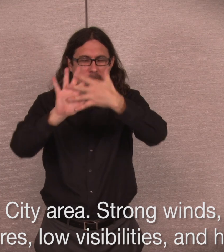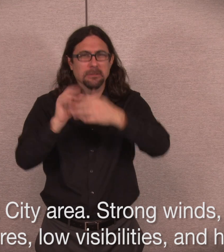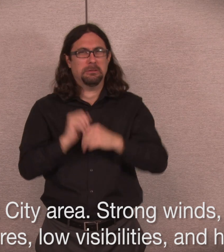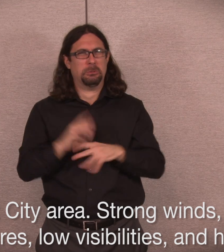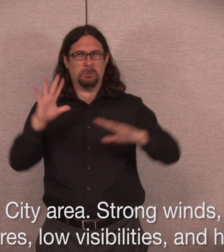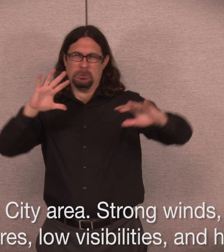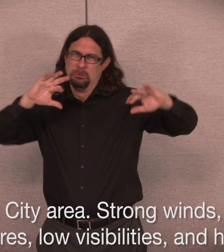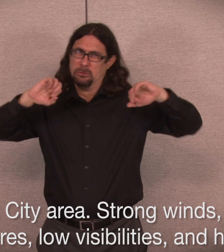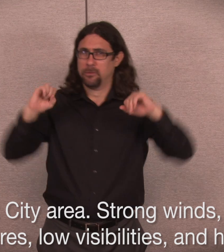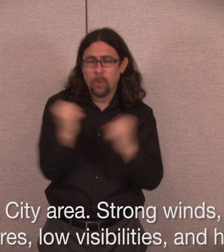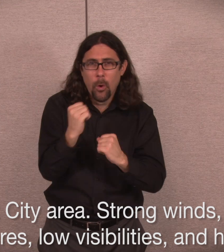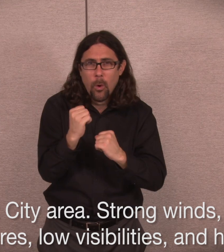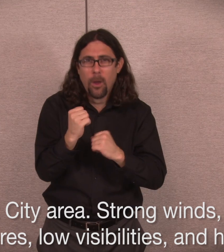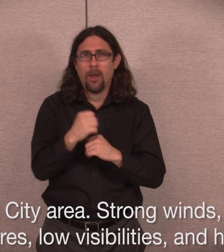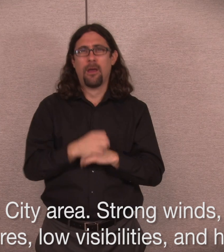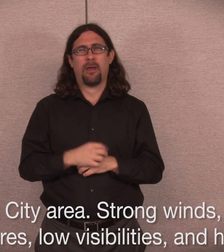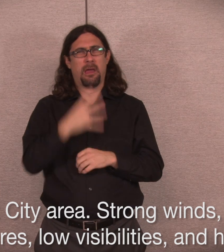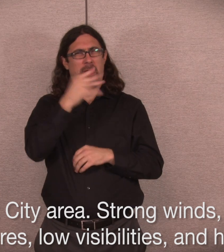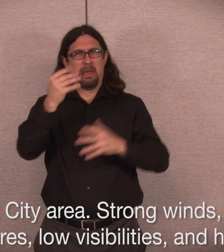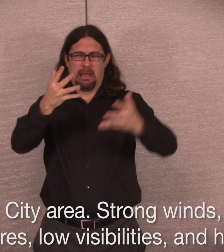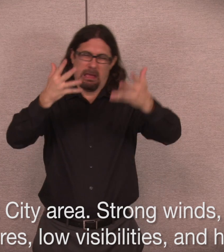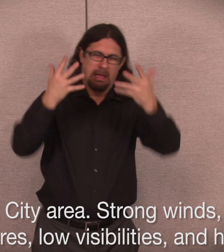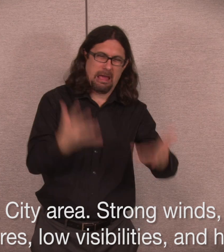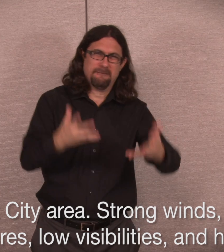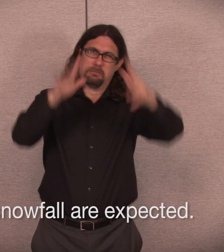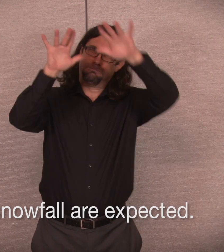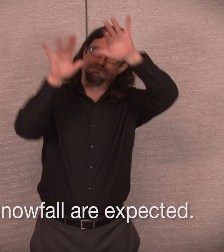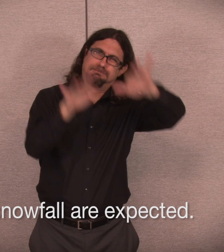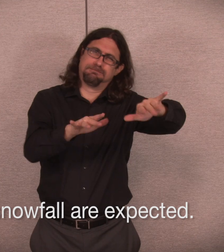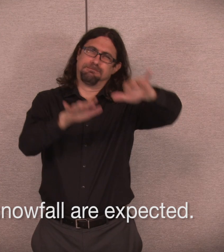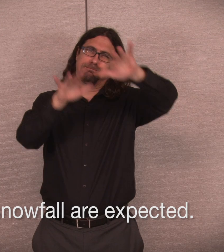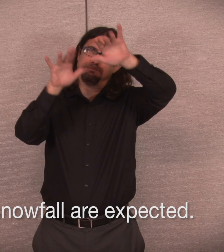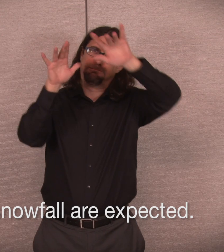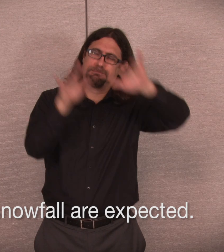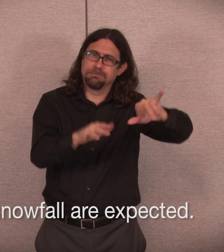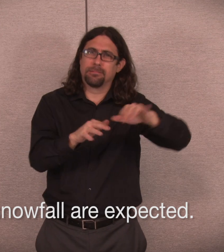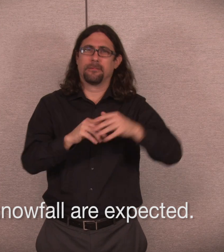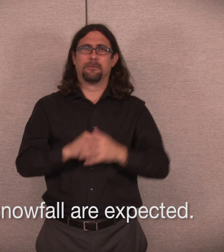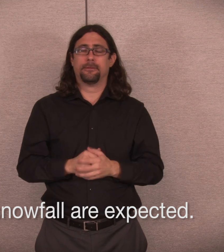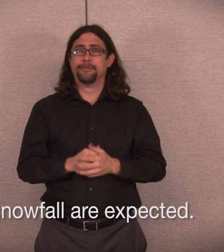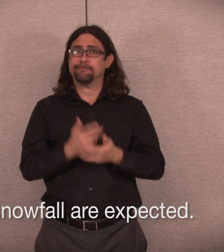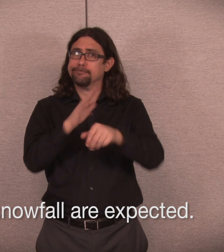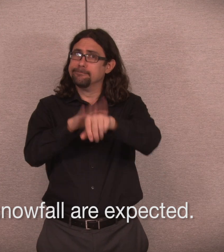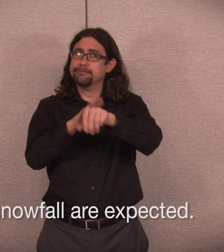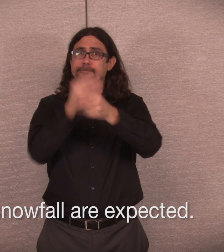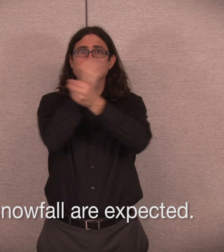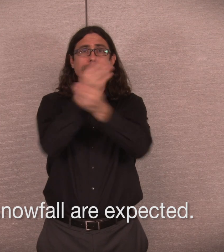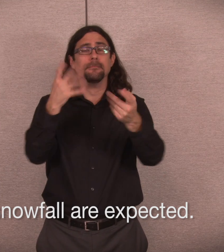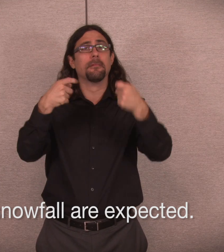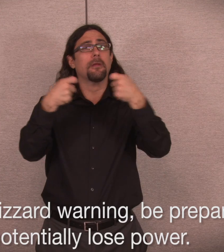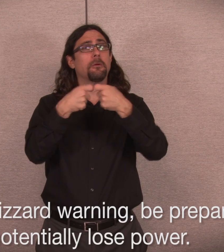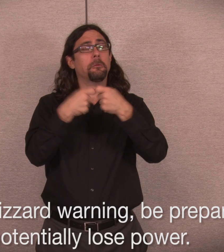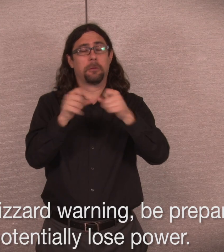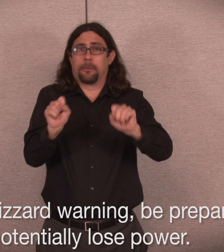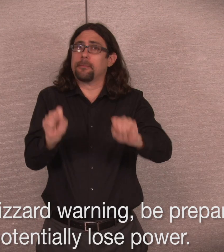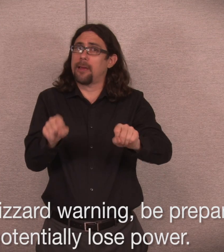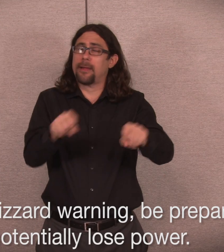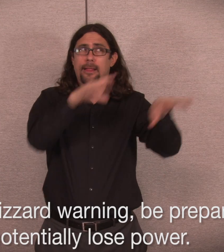Strong winds, cold temperatures, low visibilities, and heavy snowfall are expected. During a blizzard warning,